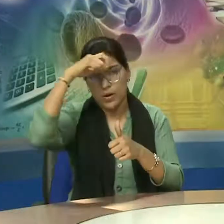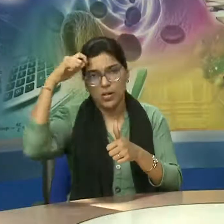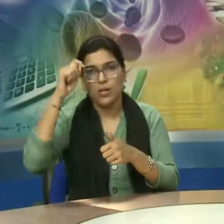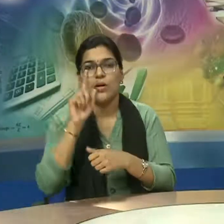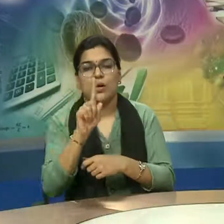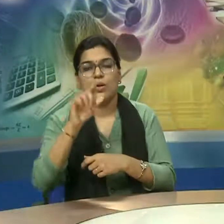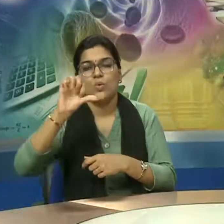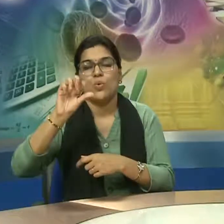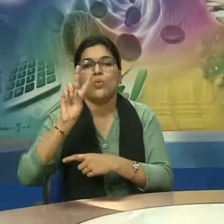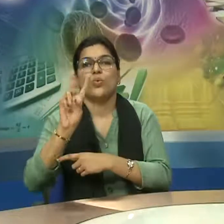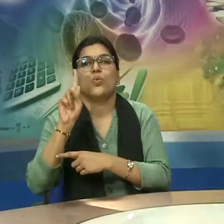died